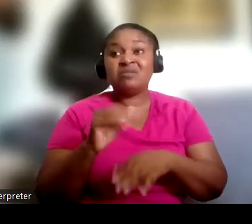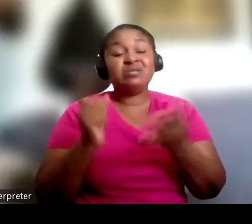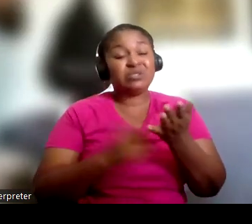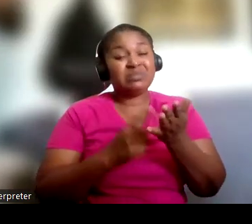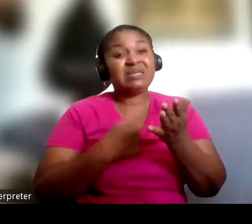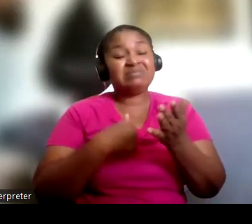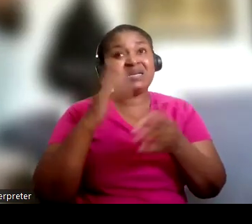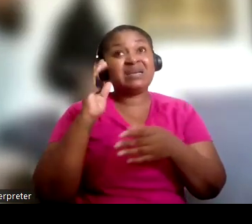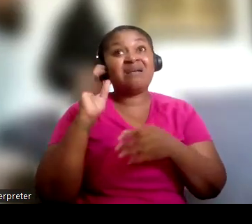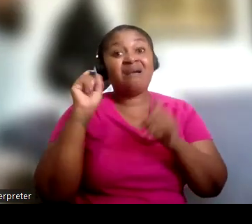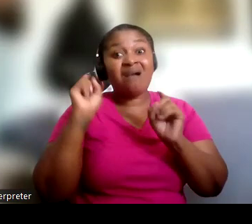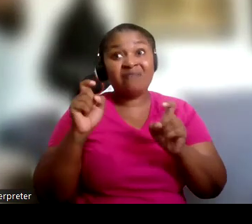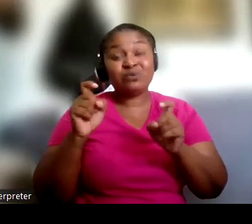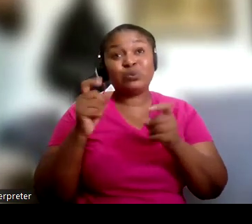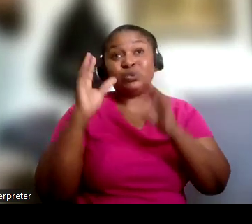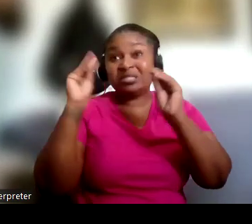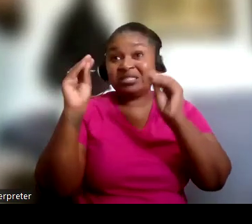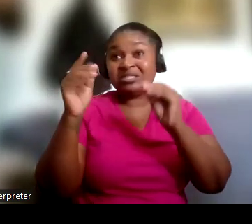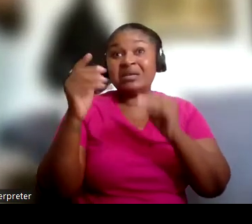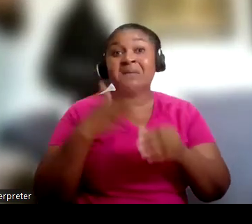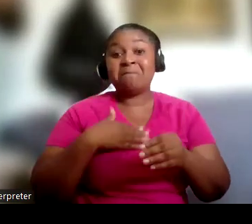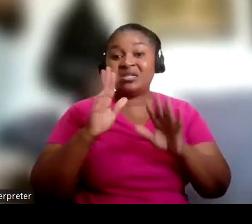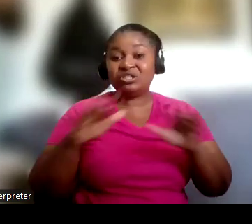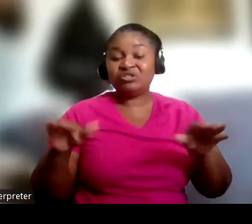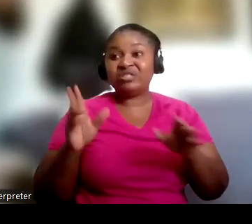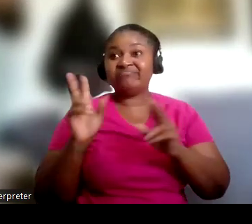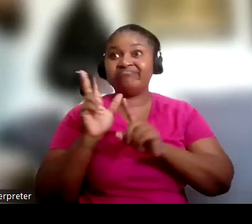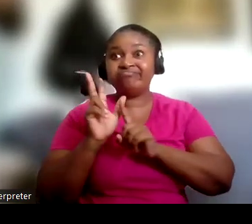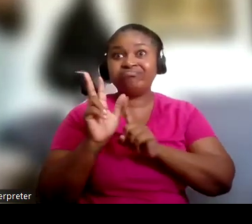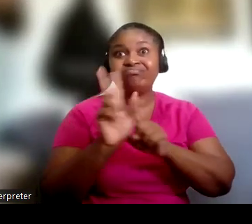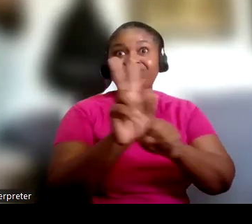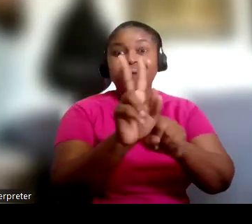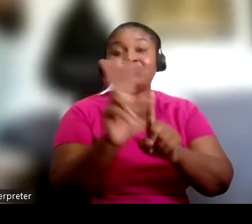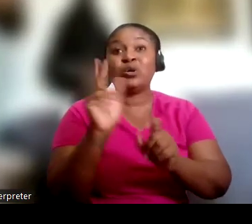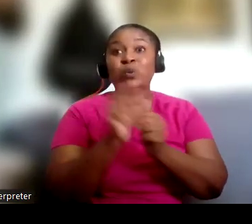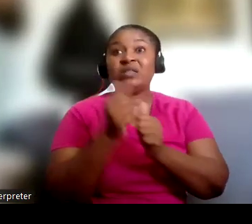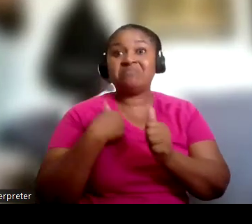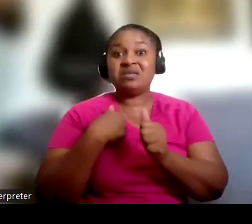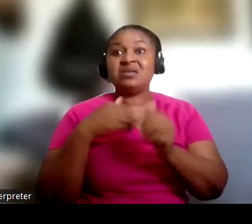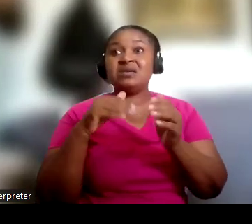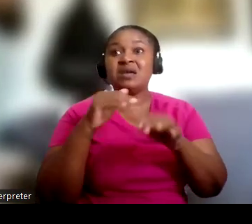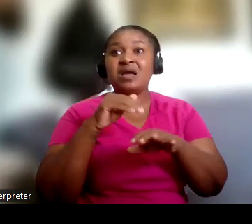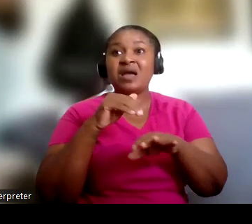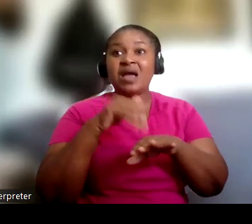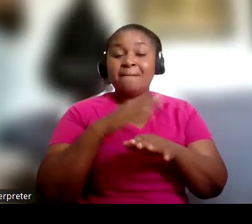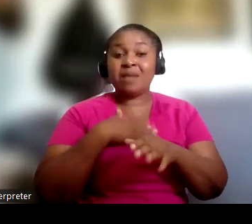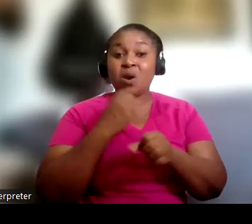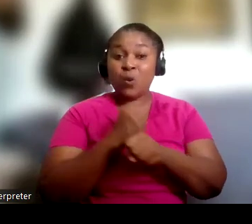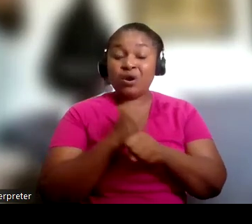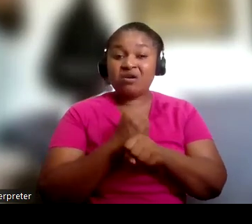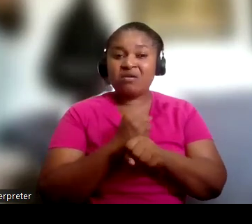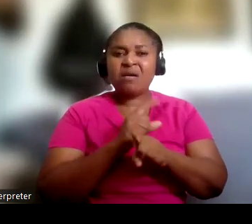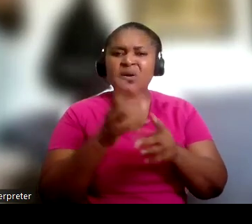came with me to those classes as well. I want to say something, though, for those mothers who have young children and